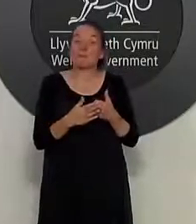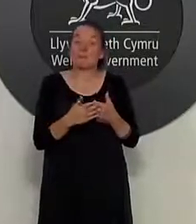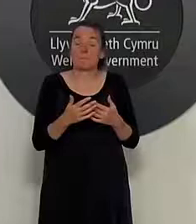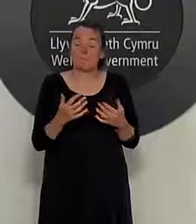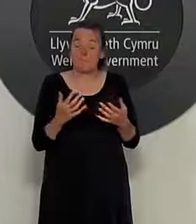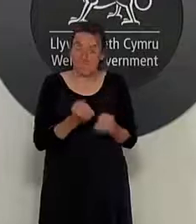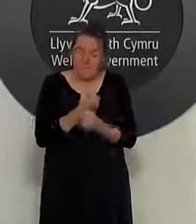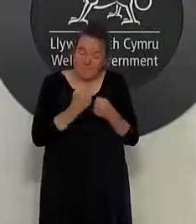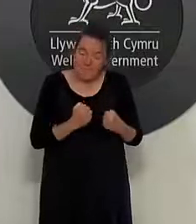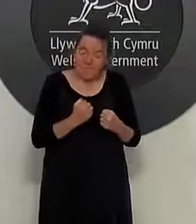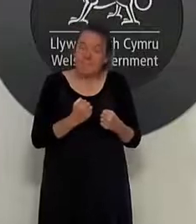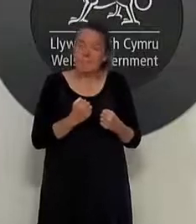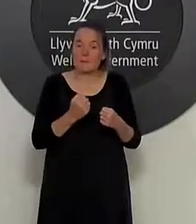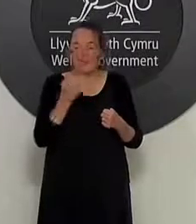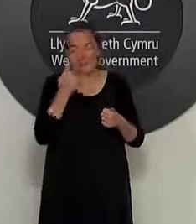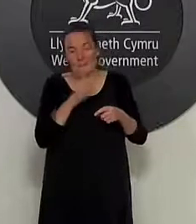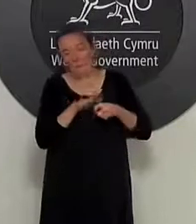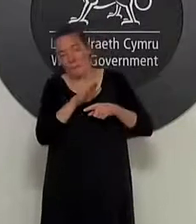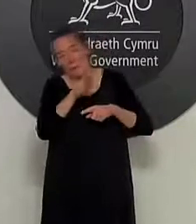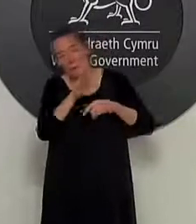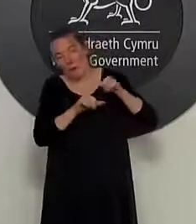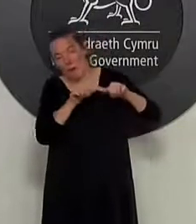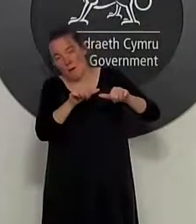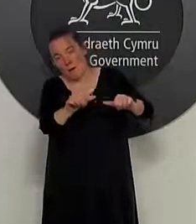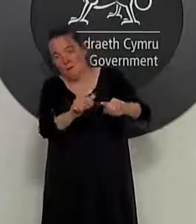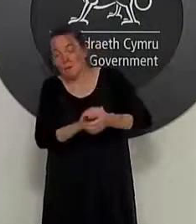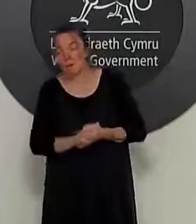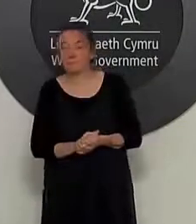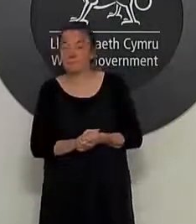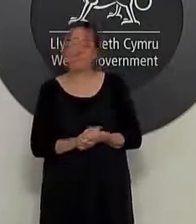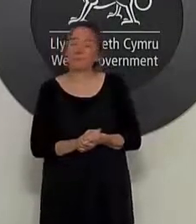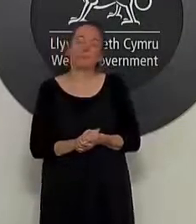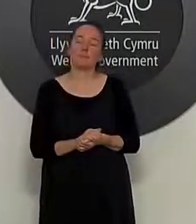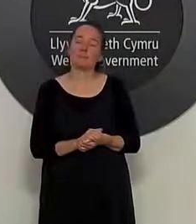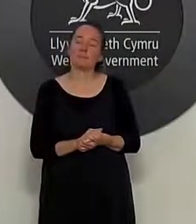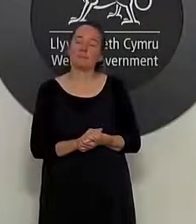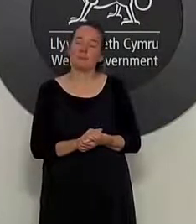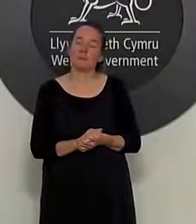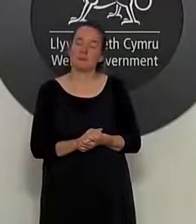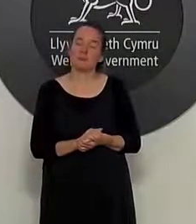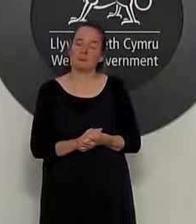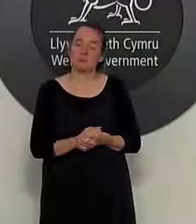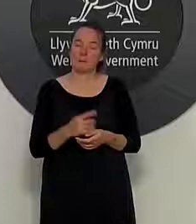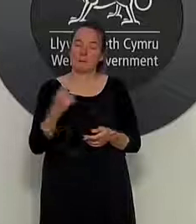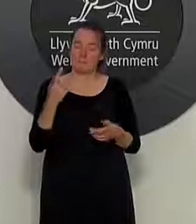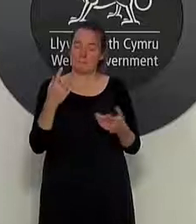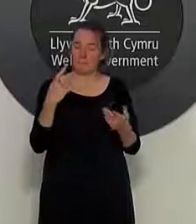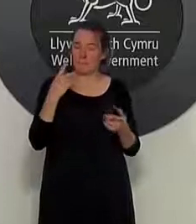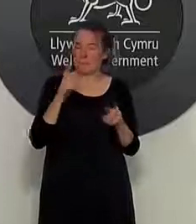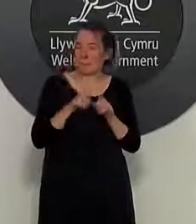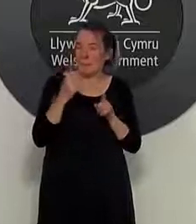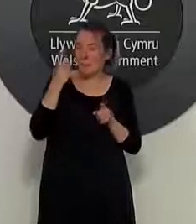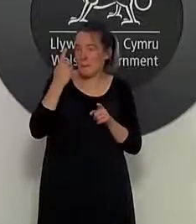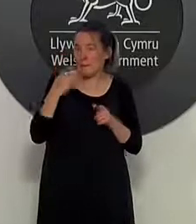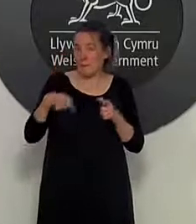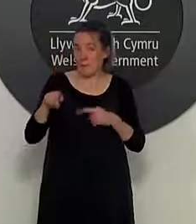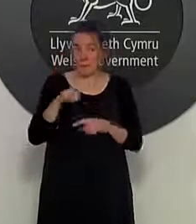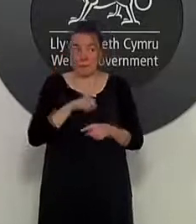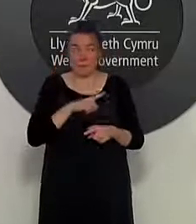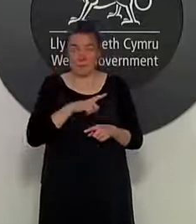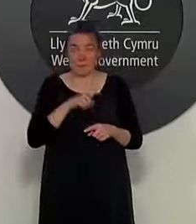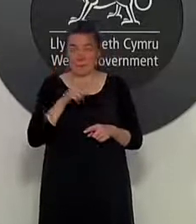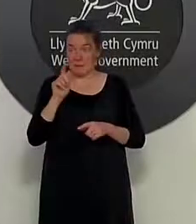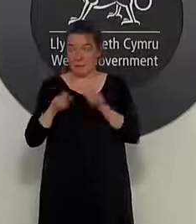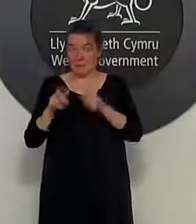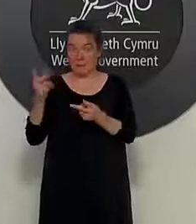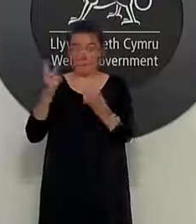so, we will also sustain the reasons why people come to Wales in the first place. And, you know, the Welsh